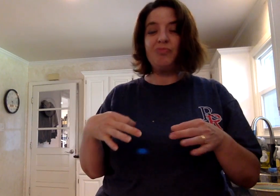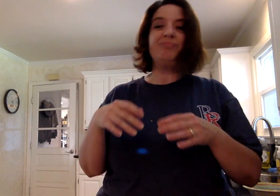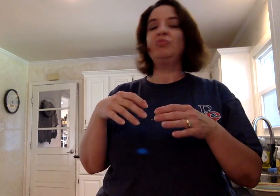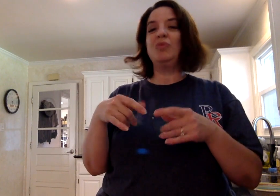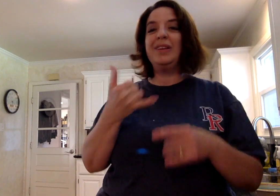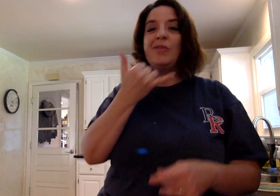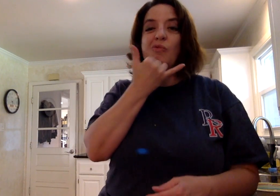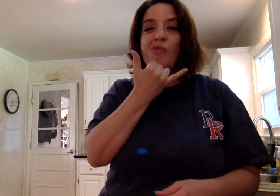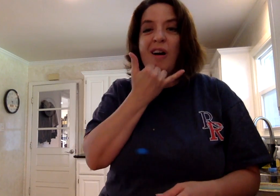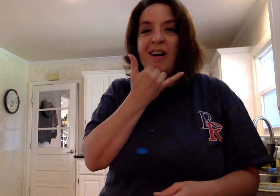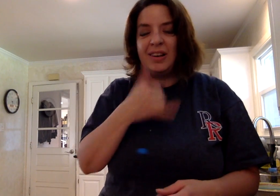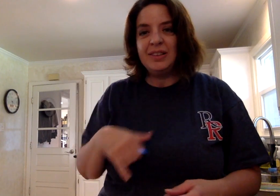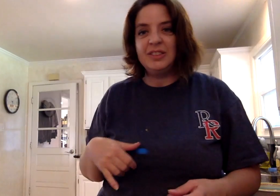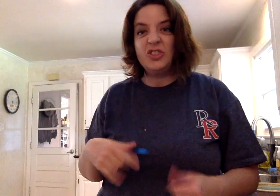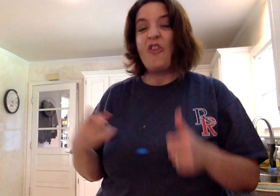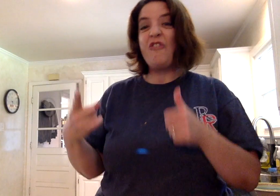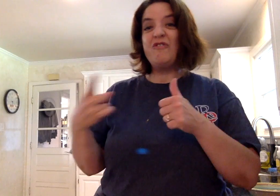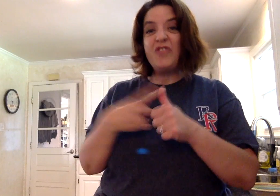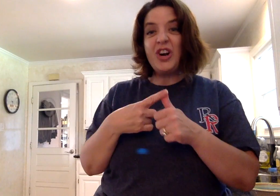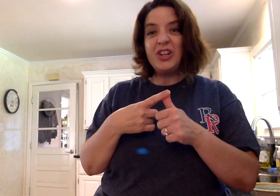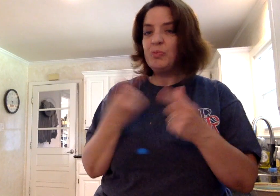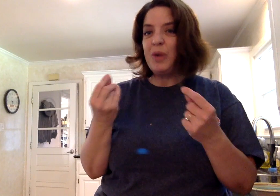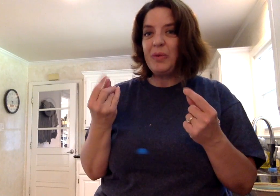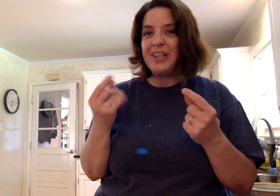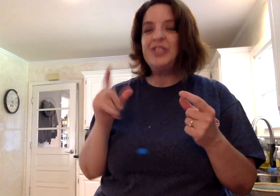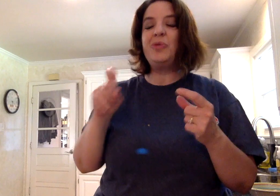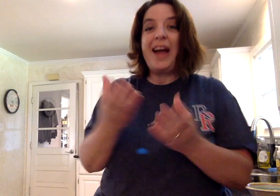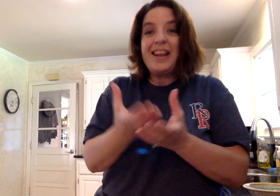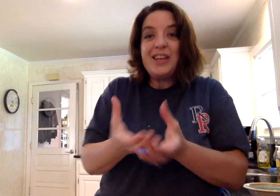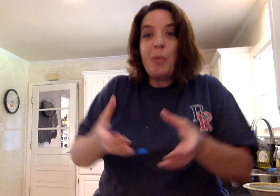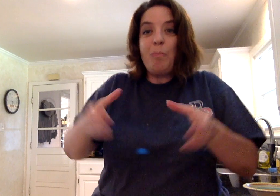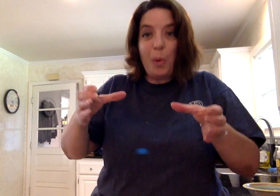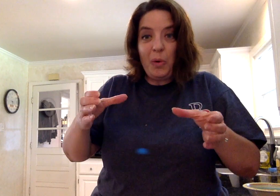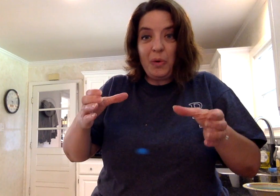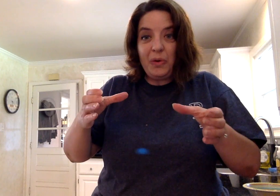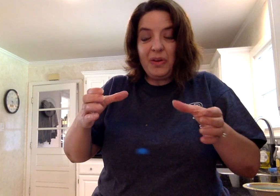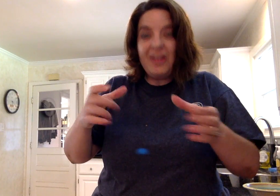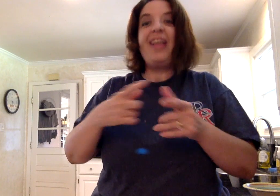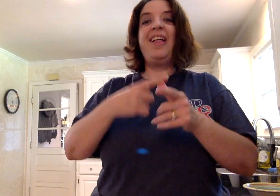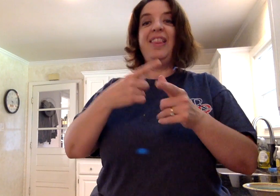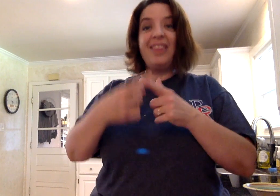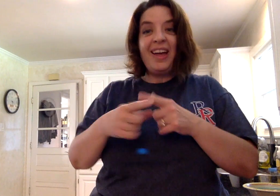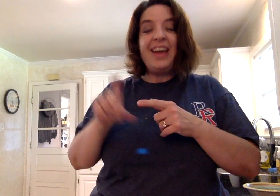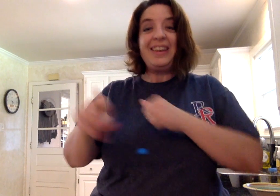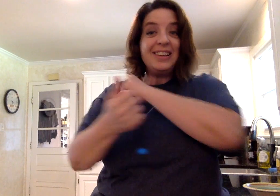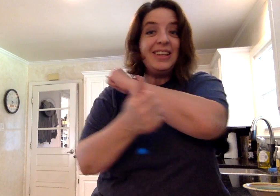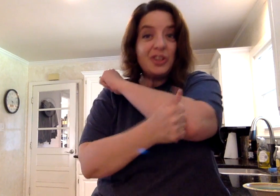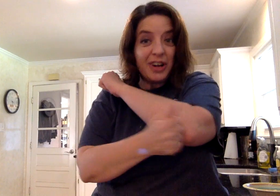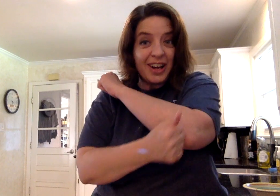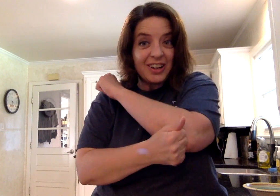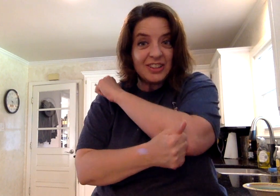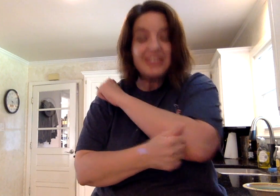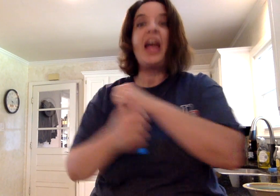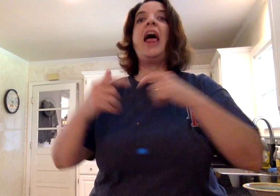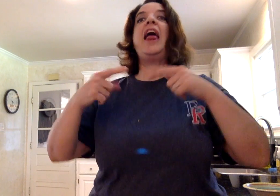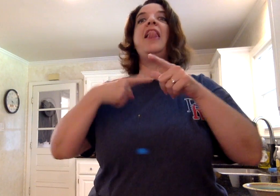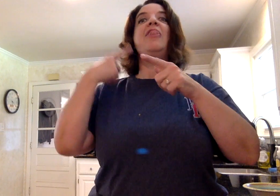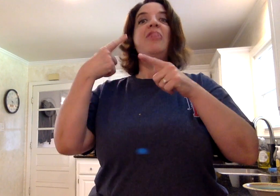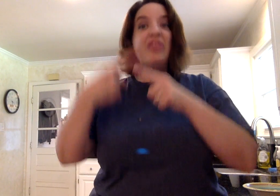recipe's explanation is wrong. First, I need a bowl. Then I need the crackers,